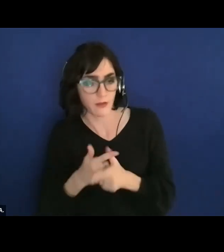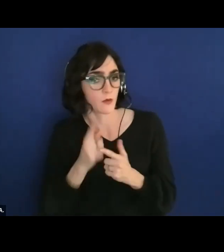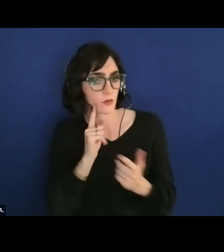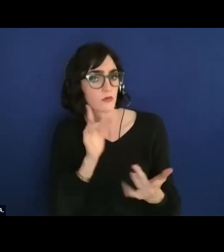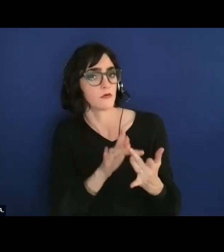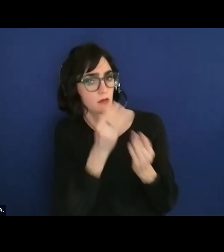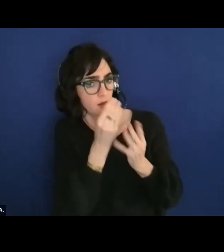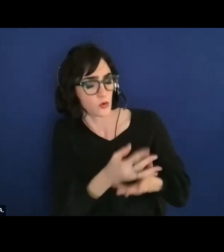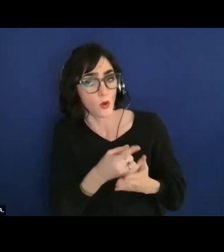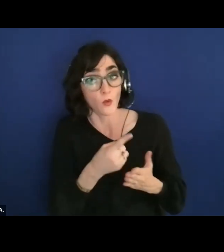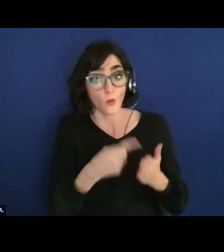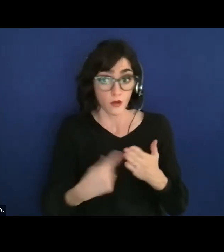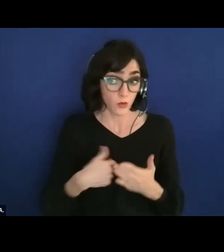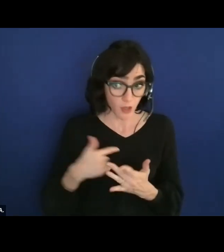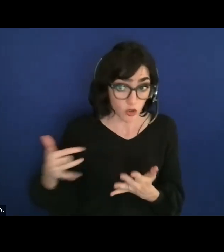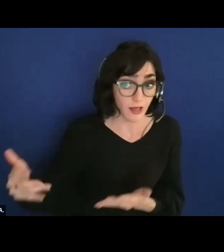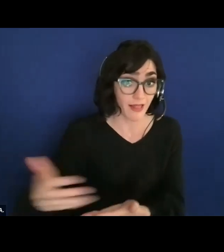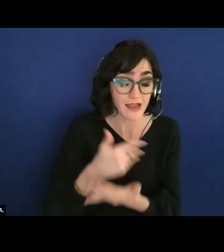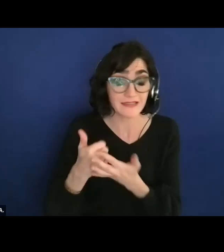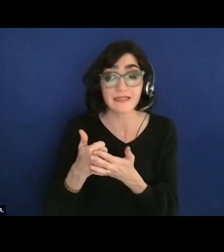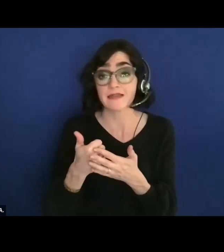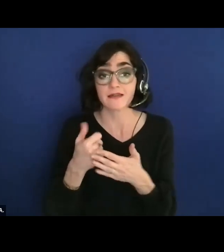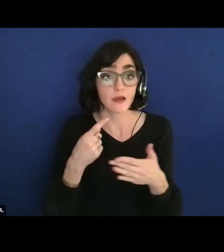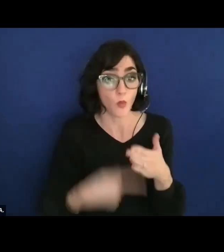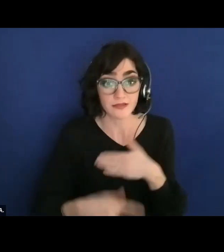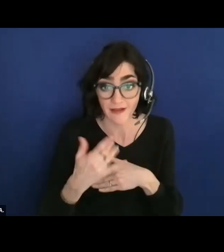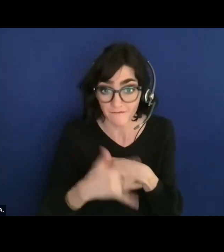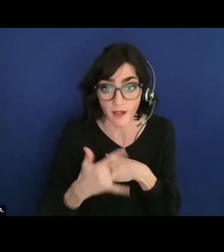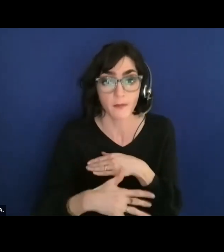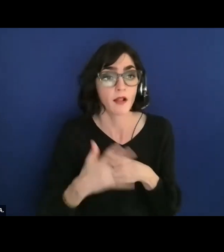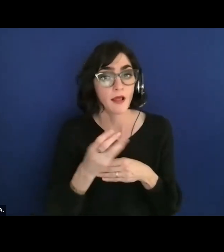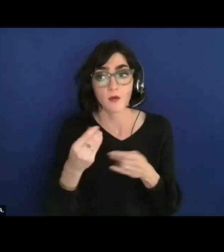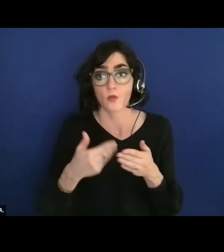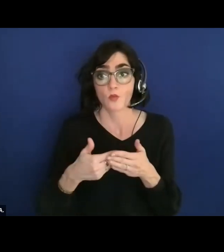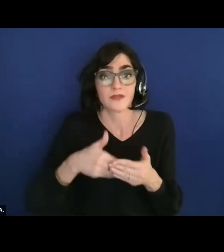collecting, and kind of if we have it available, where we want to go in the future.